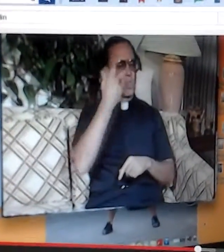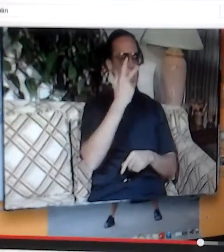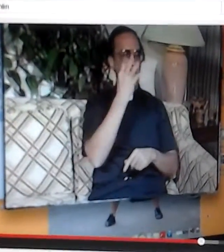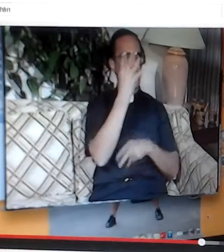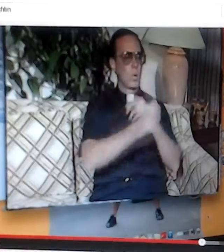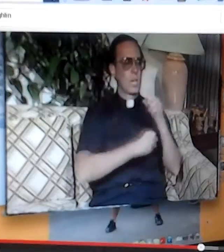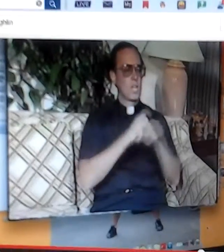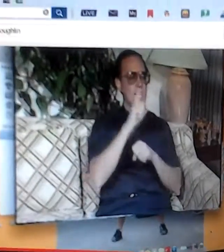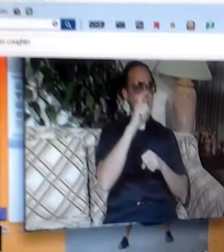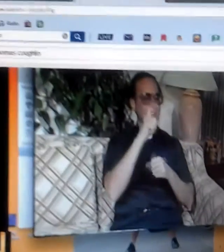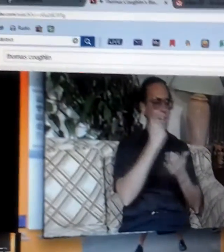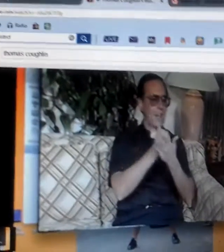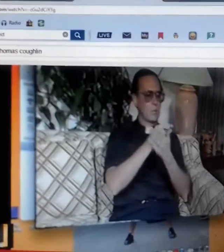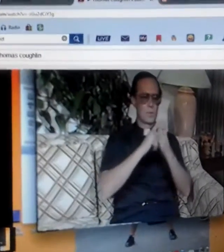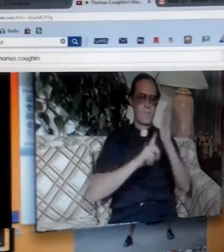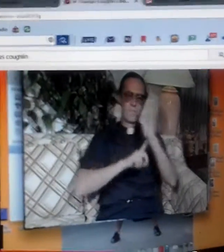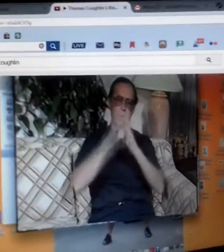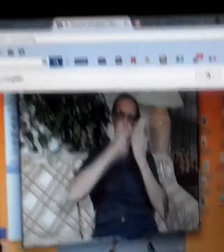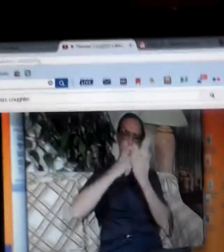I moved to Hawaii.